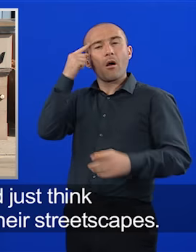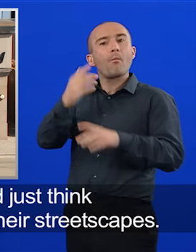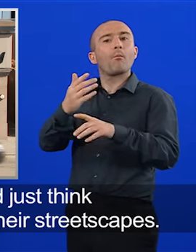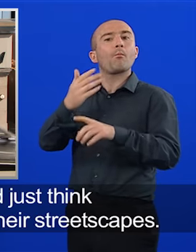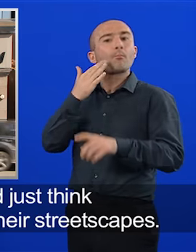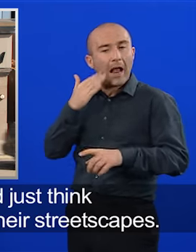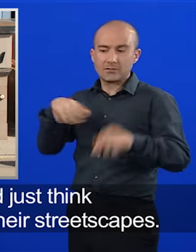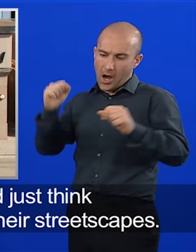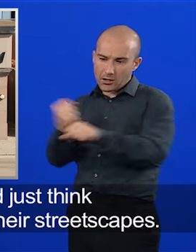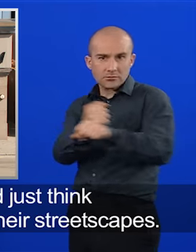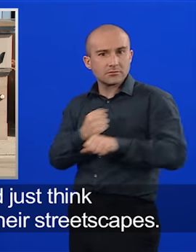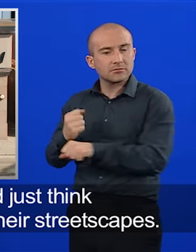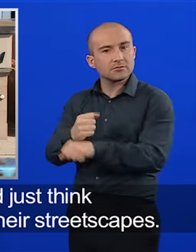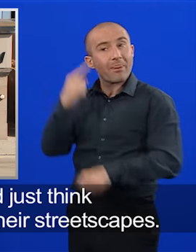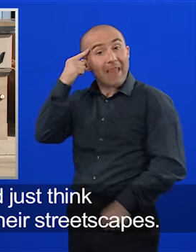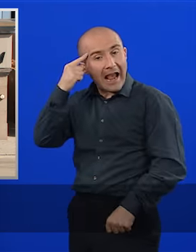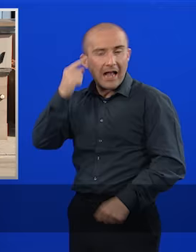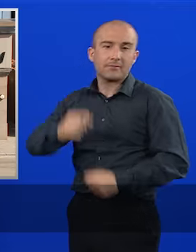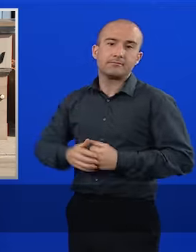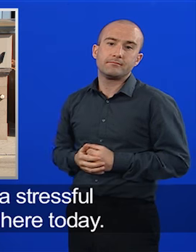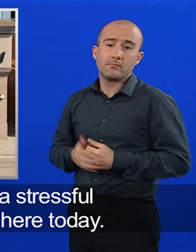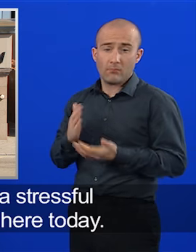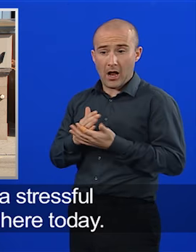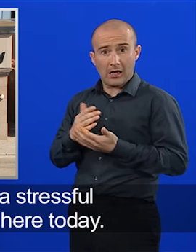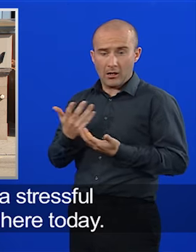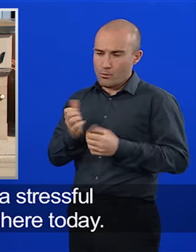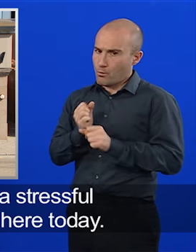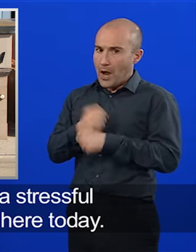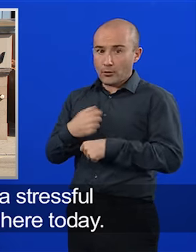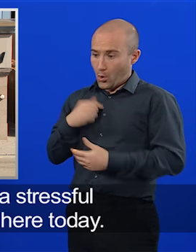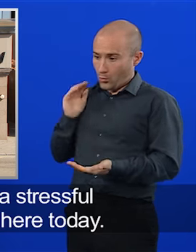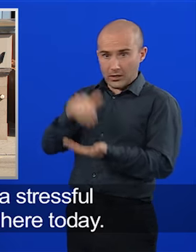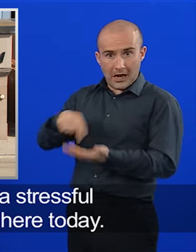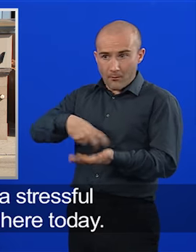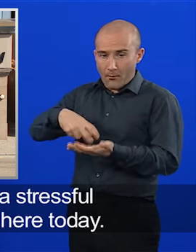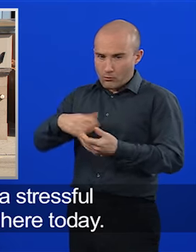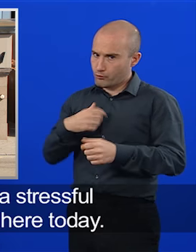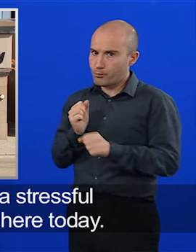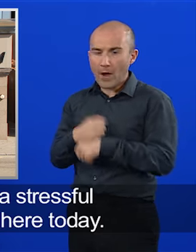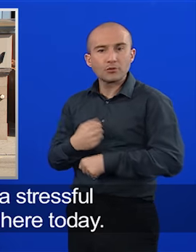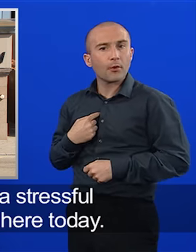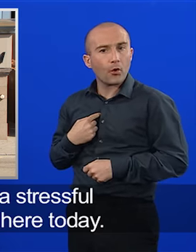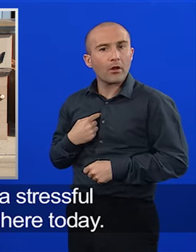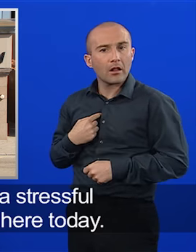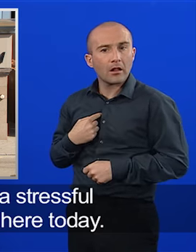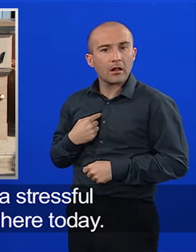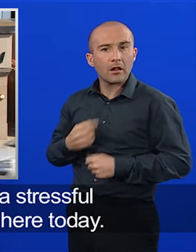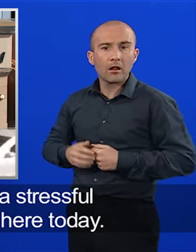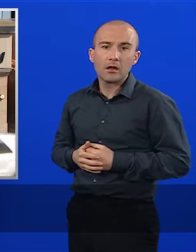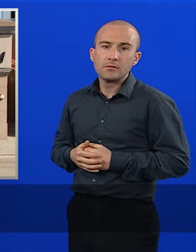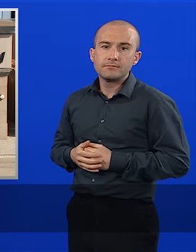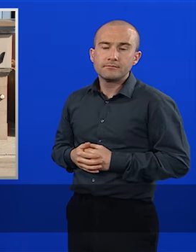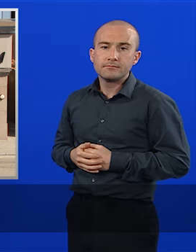little when they look at the streetscapes. It's been quite a stressful experience walking here today.